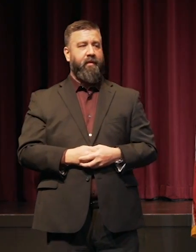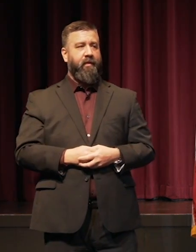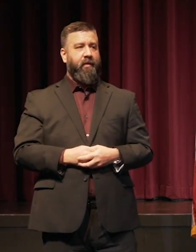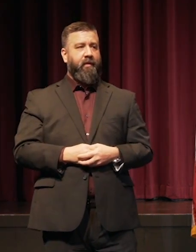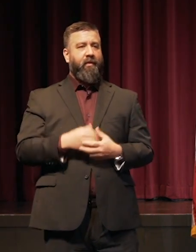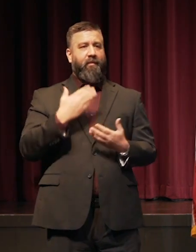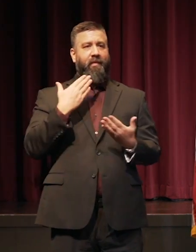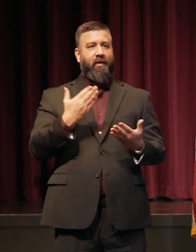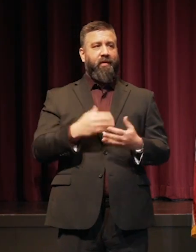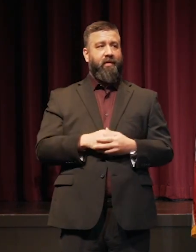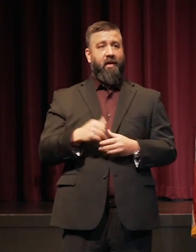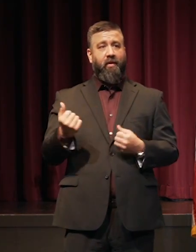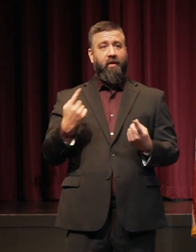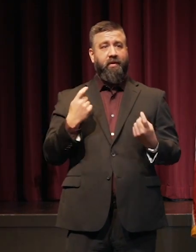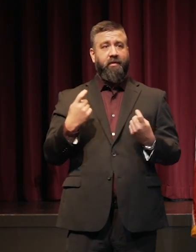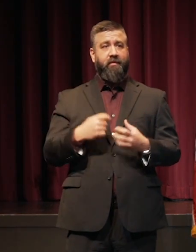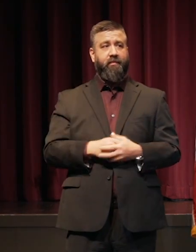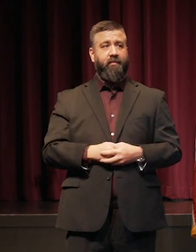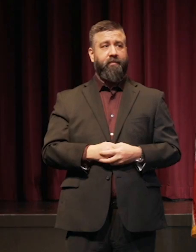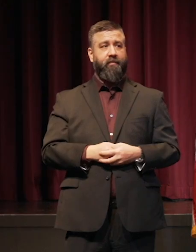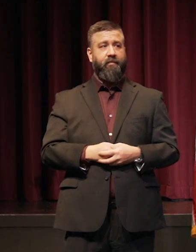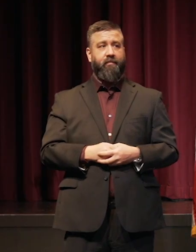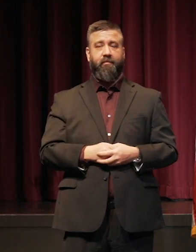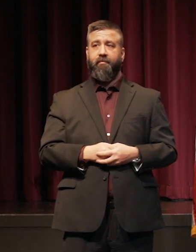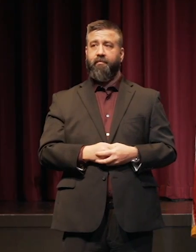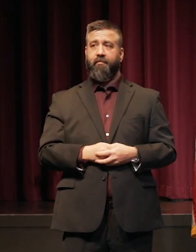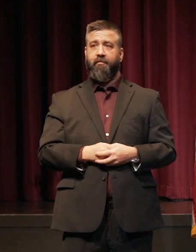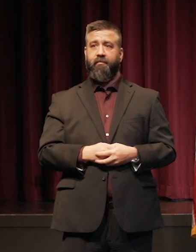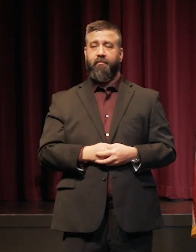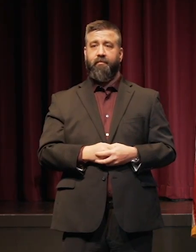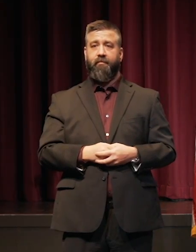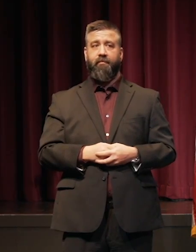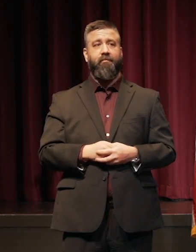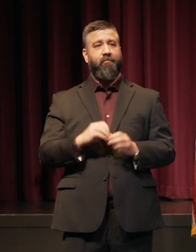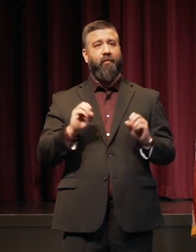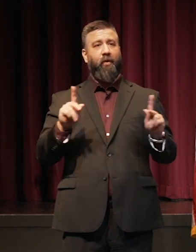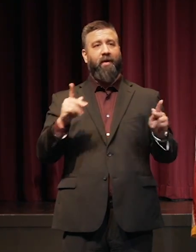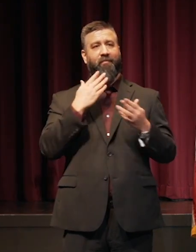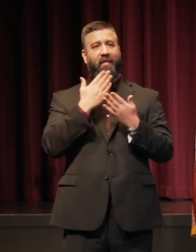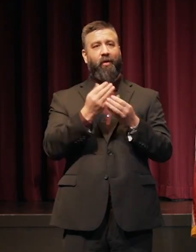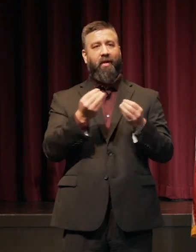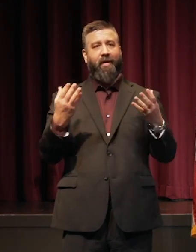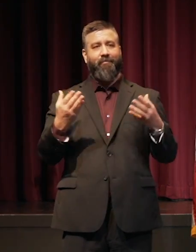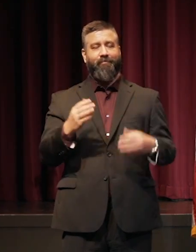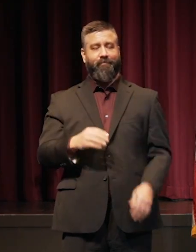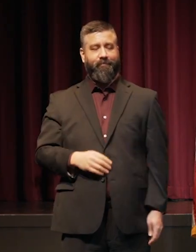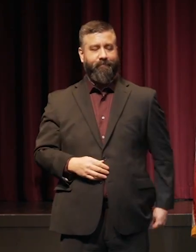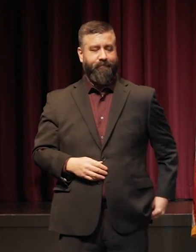Thank you. Any other questions? Okay, thanks a lot.